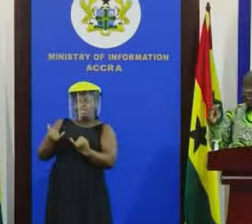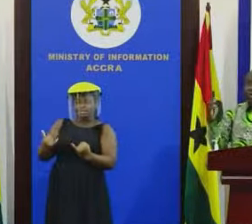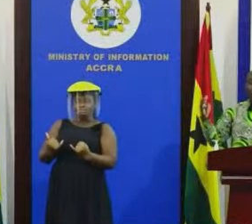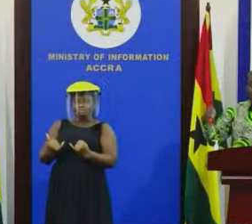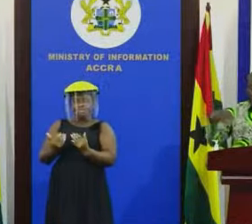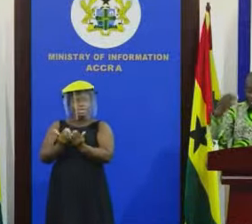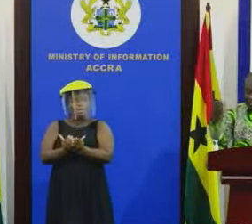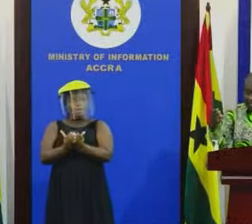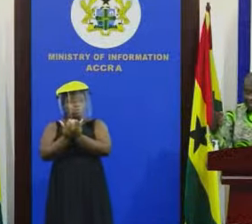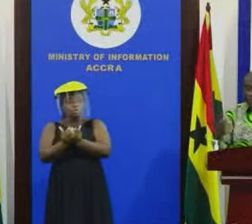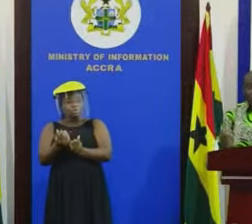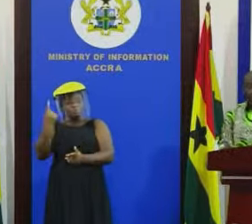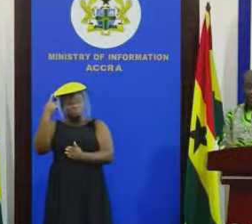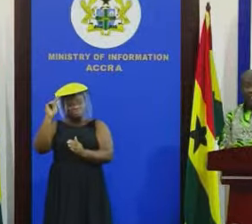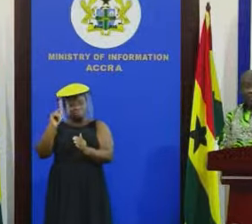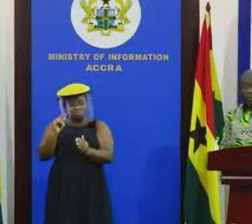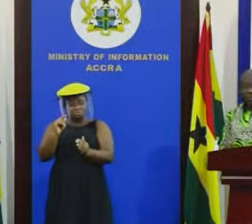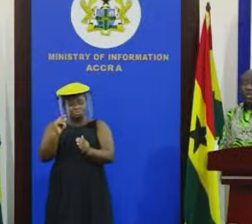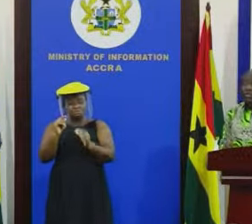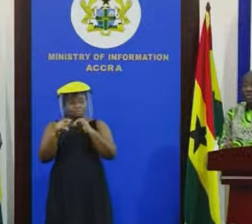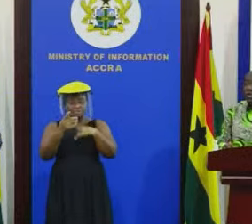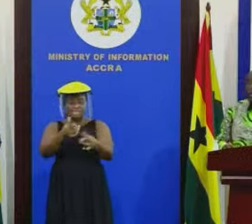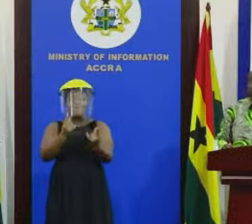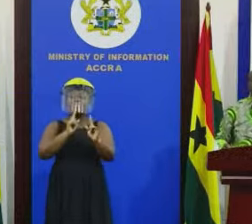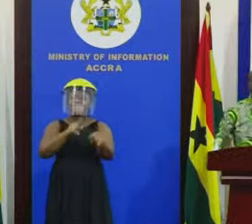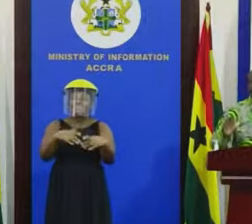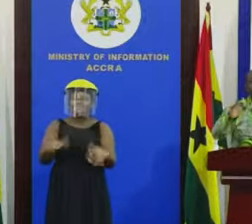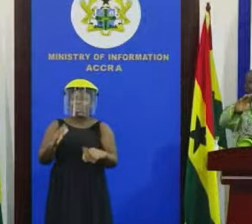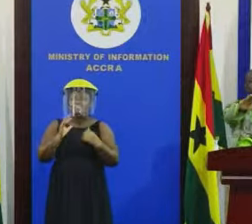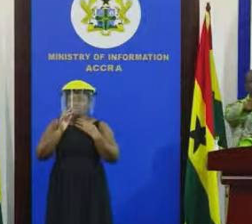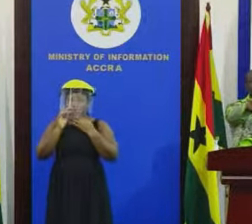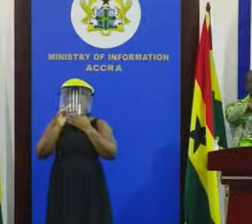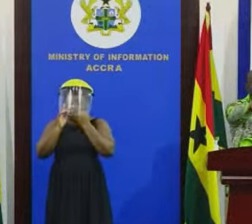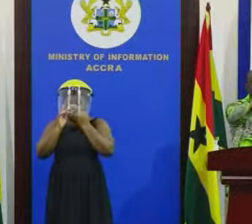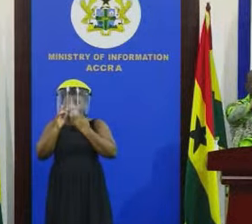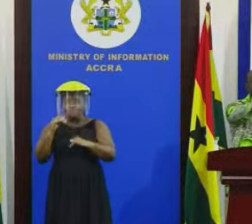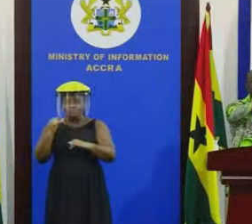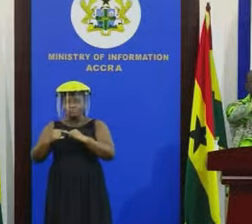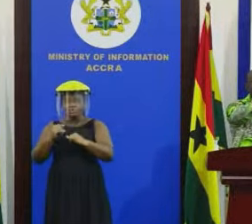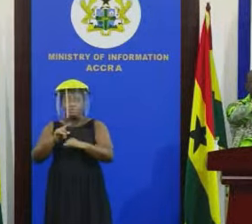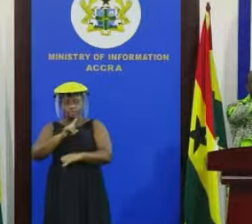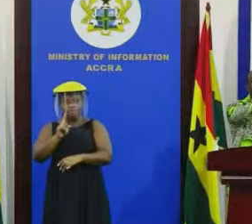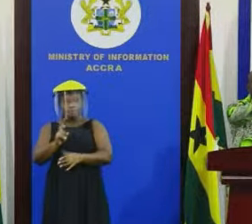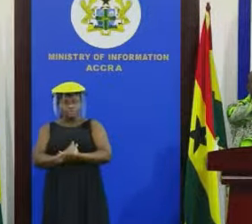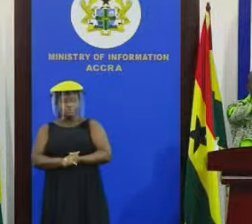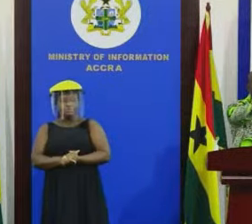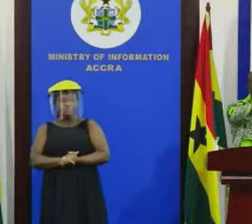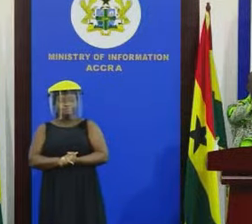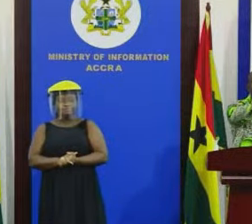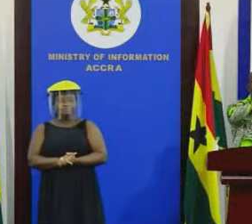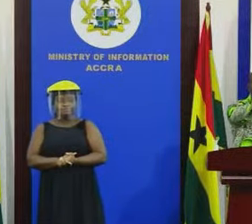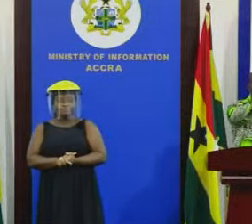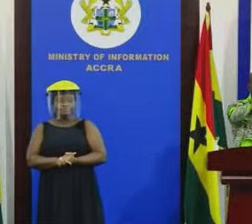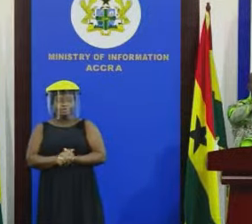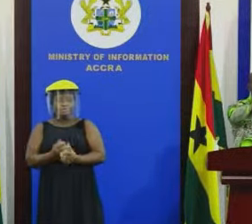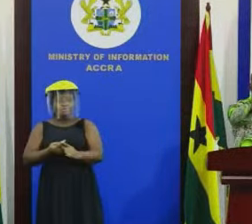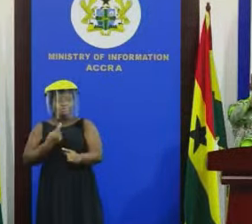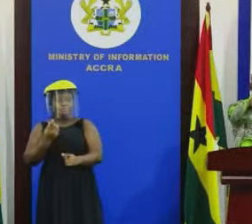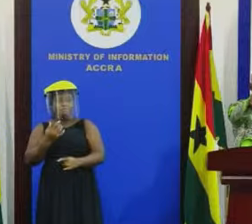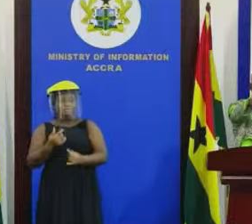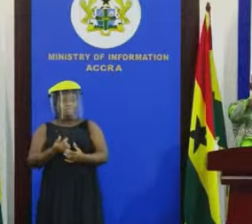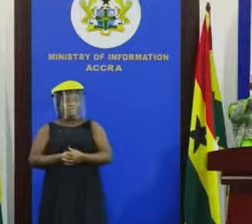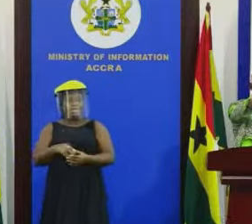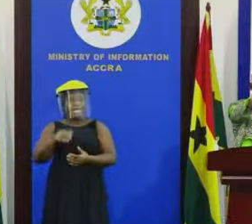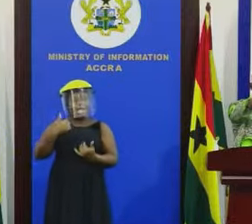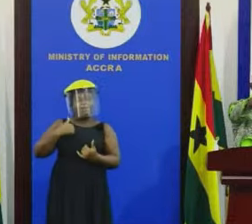these boats, are they for surveillance only? But I think it's been responded to. So we'll take a final batch of questions from here. I see Nanes and